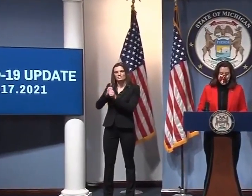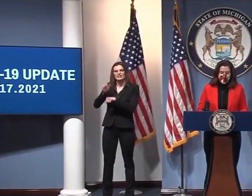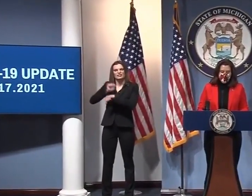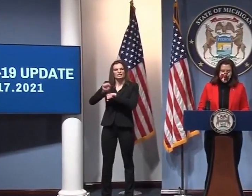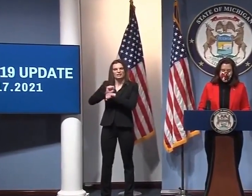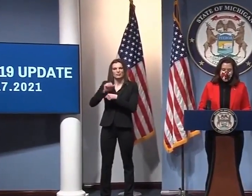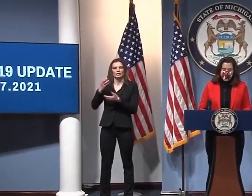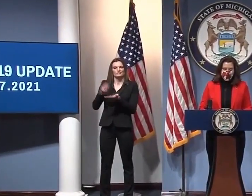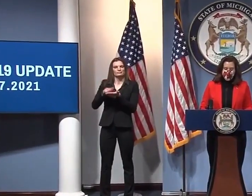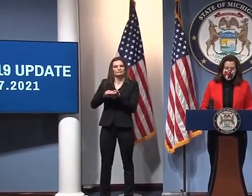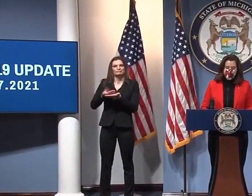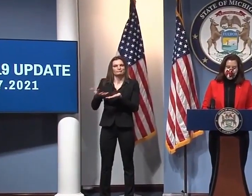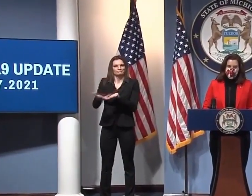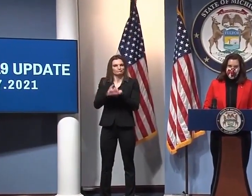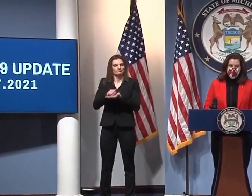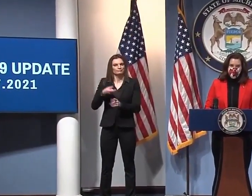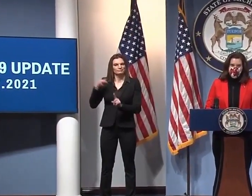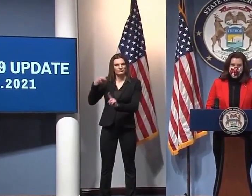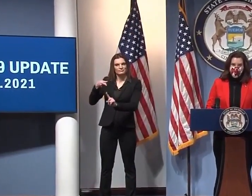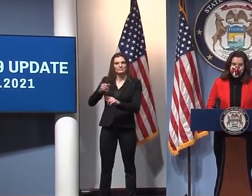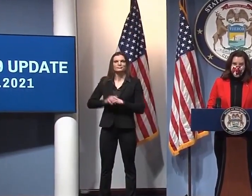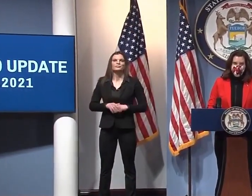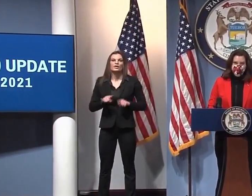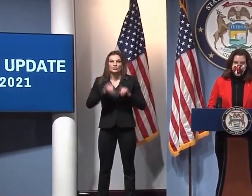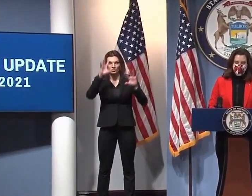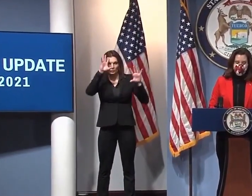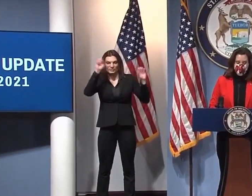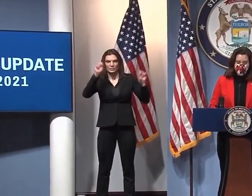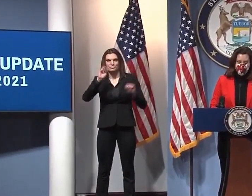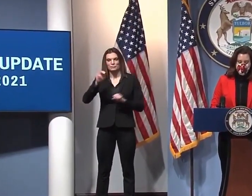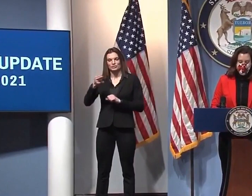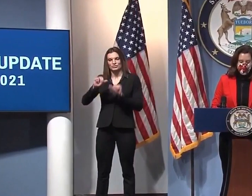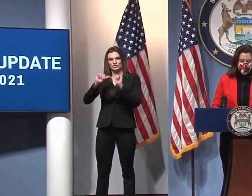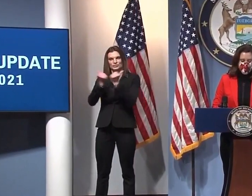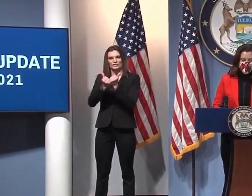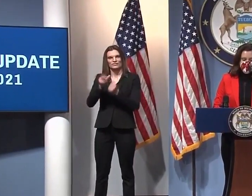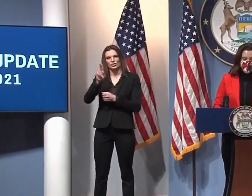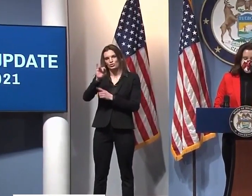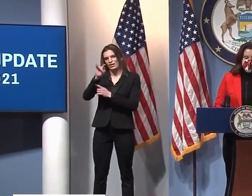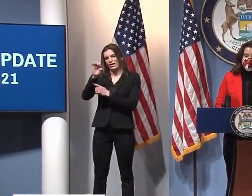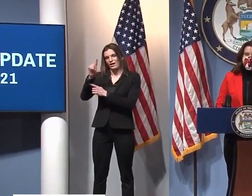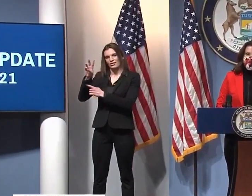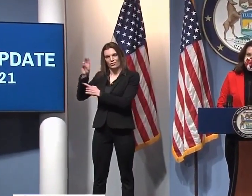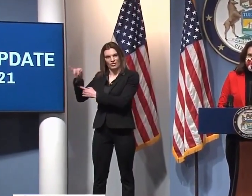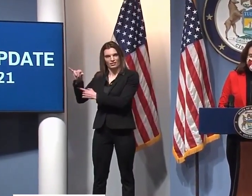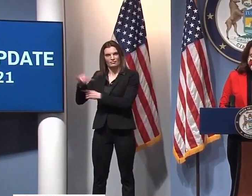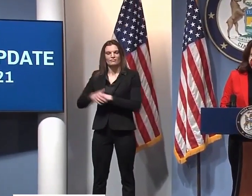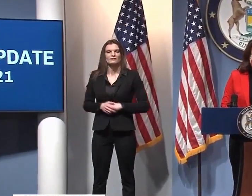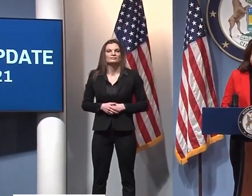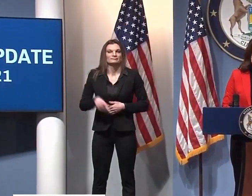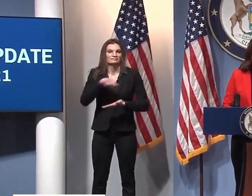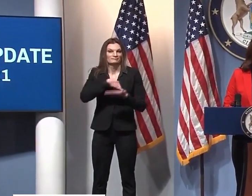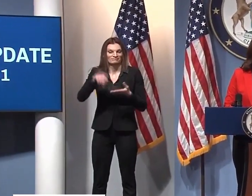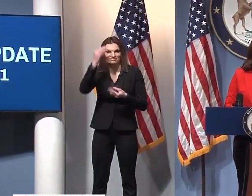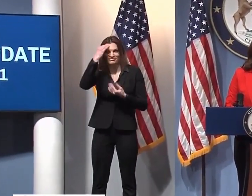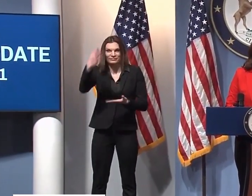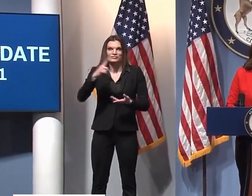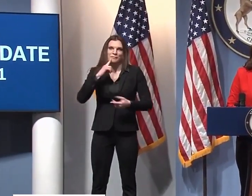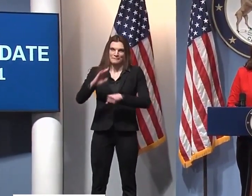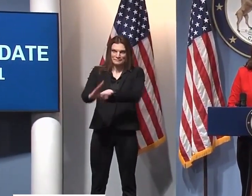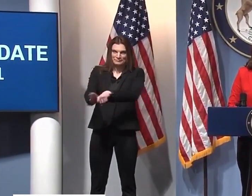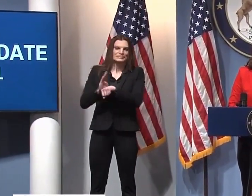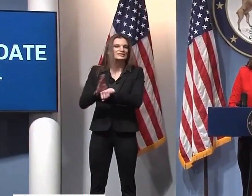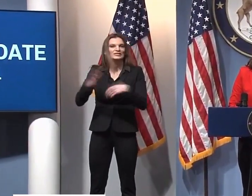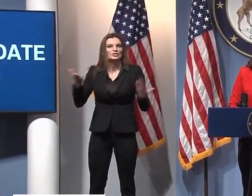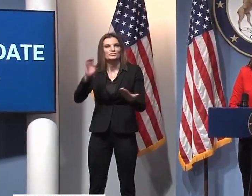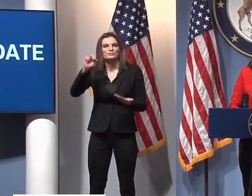LEO, and Mike Larson, the President of the Michigan Association of United Ways. It's been a busy week in Michigan as we